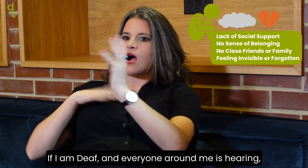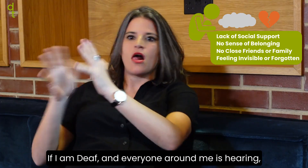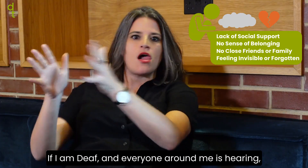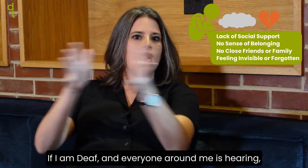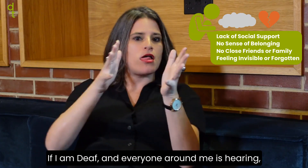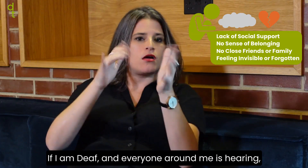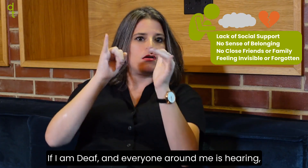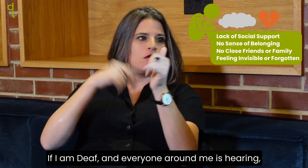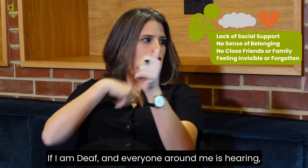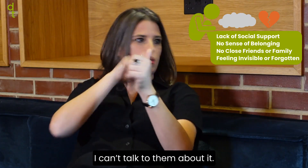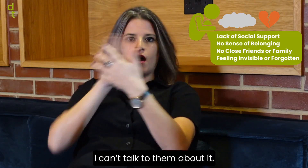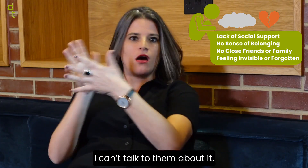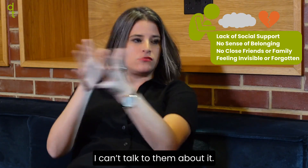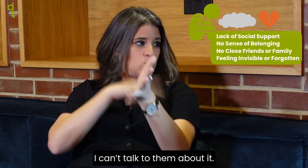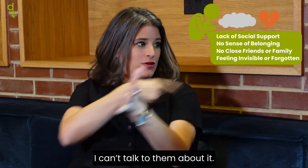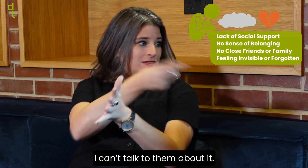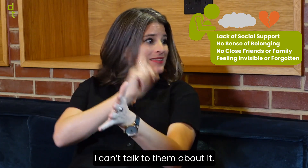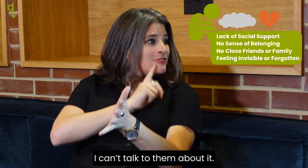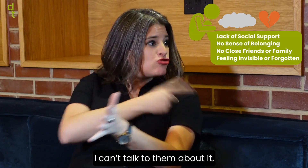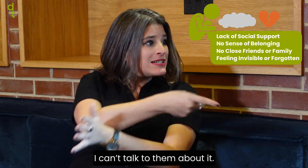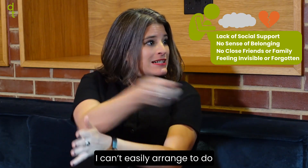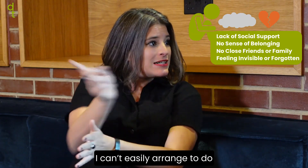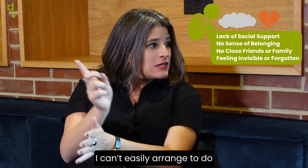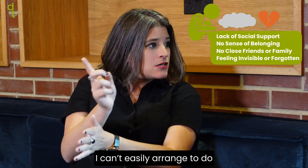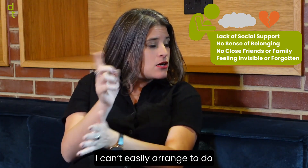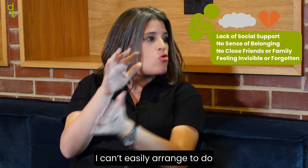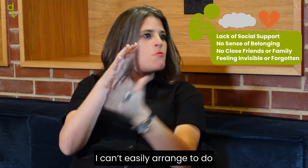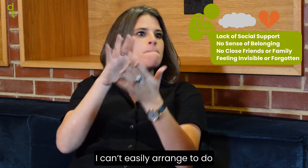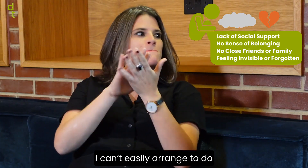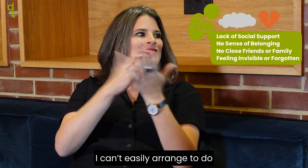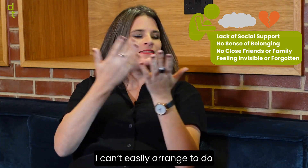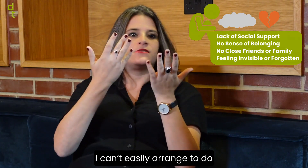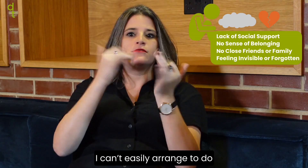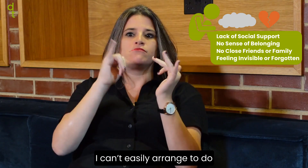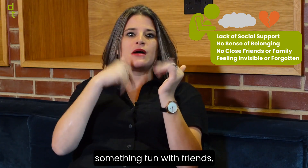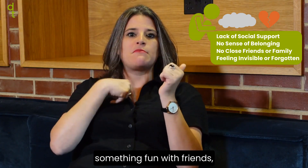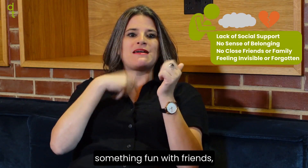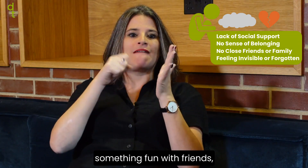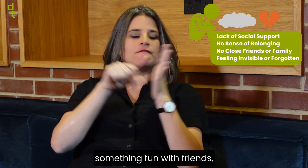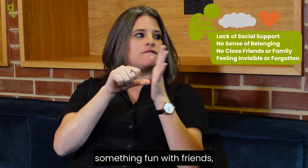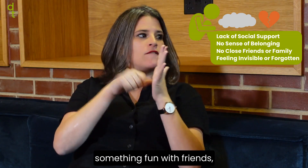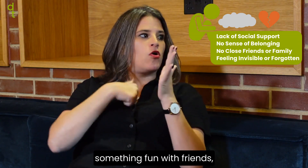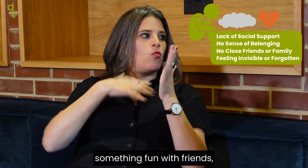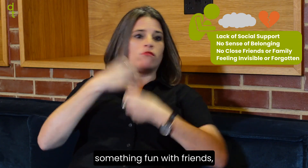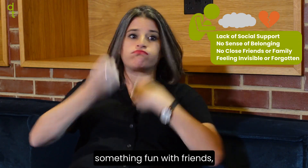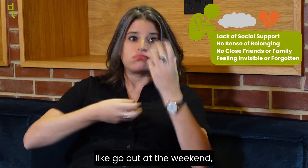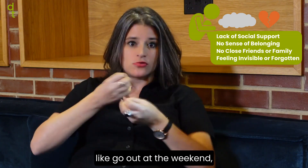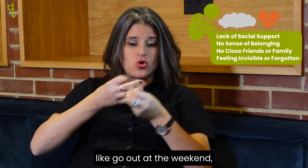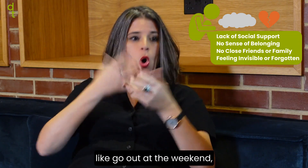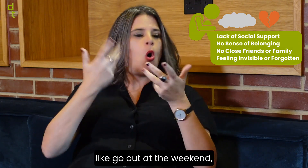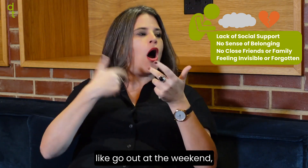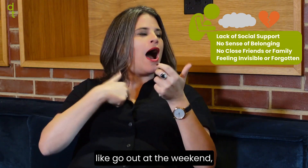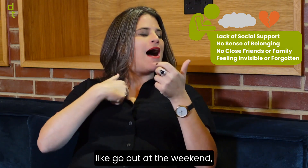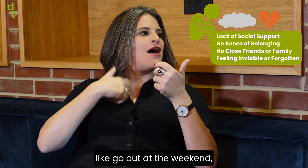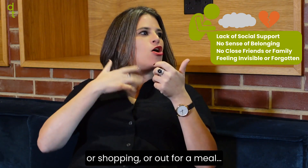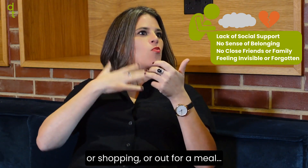everyone around me is hearing, I can't talk to them about it. I can't easily arrange to do something fun with friends, like go out the weekend,